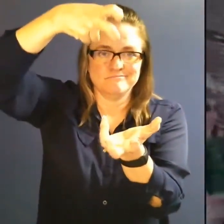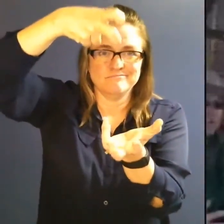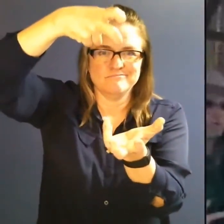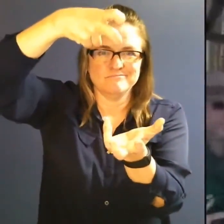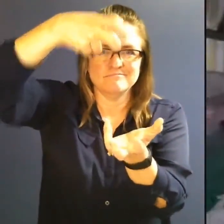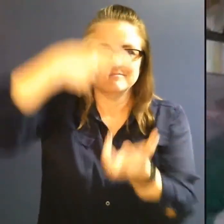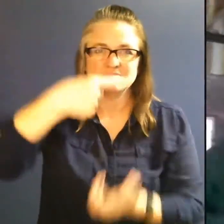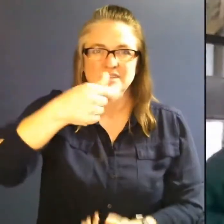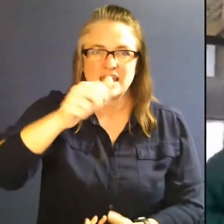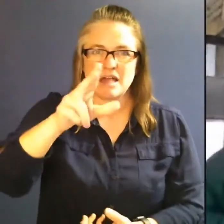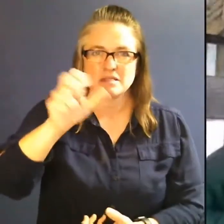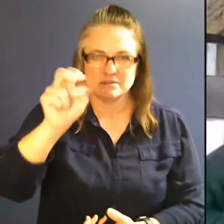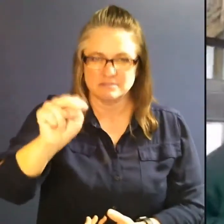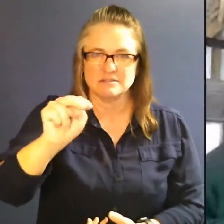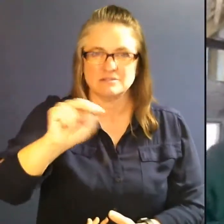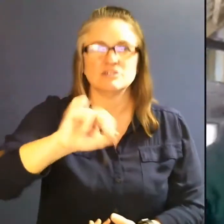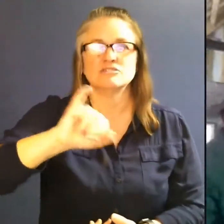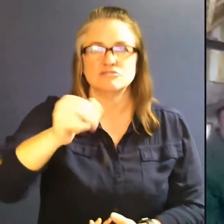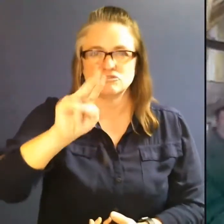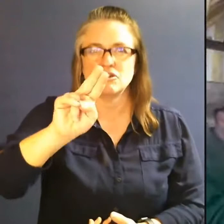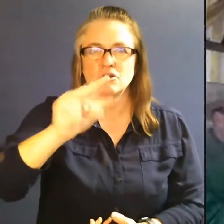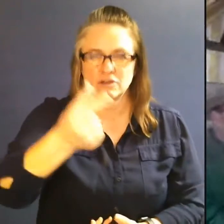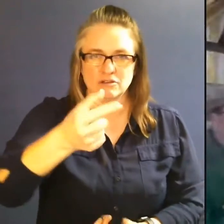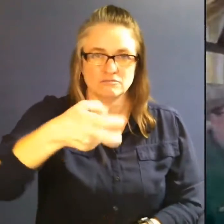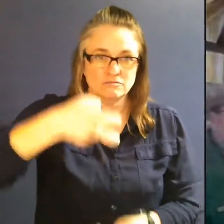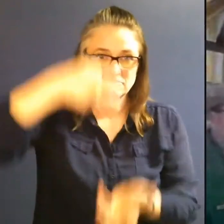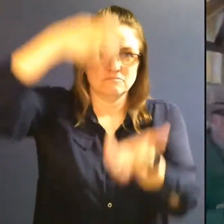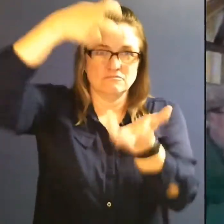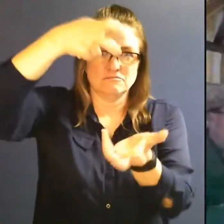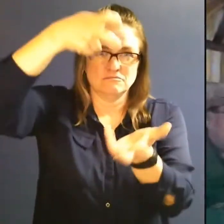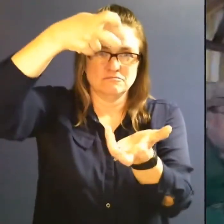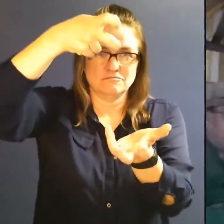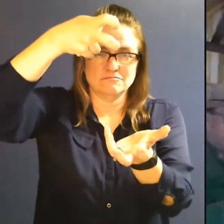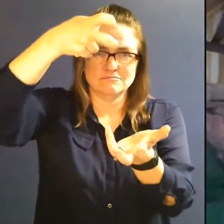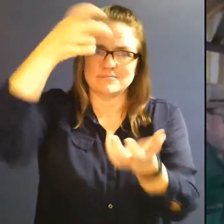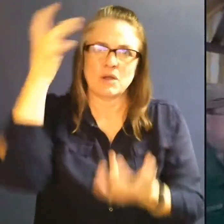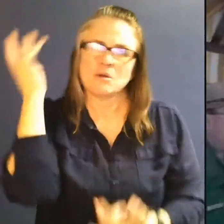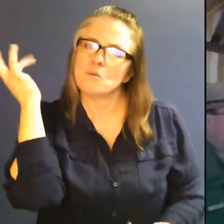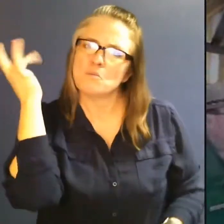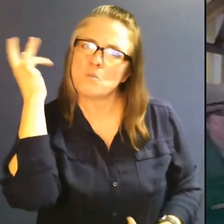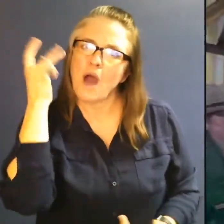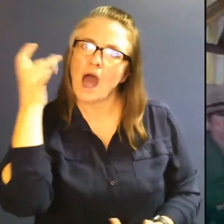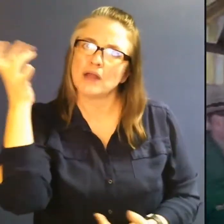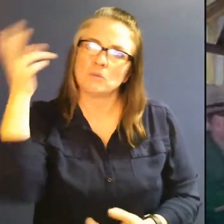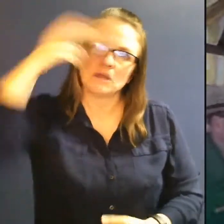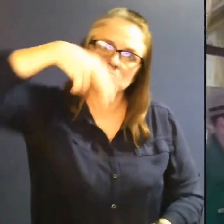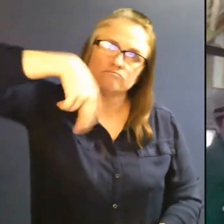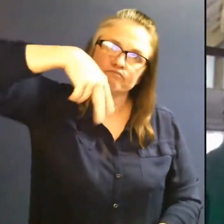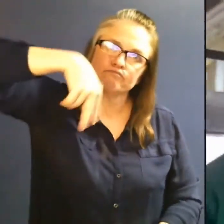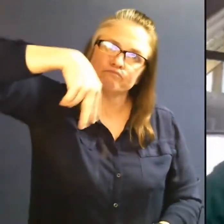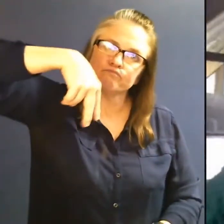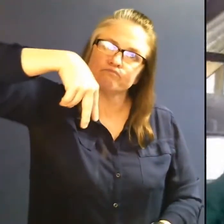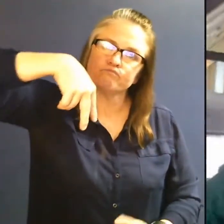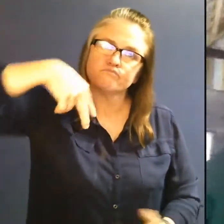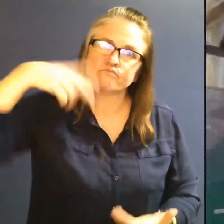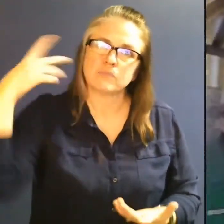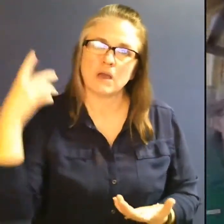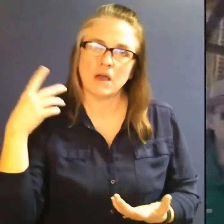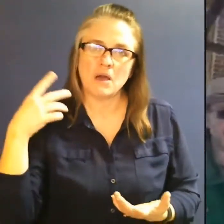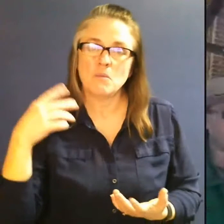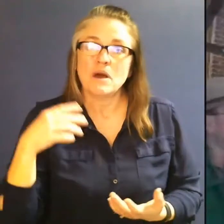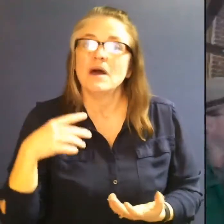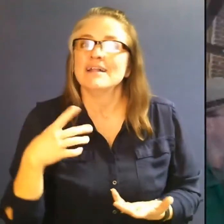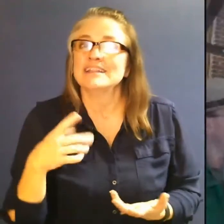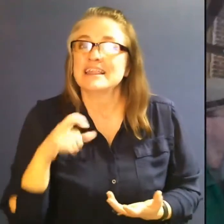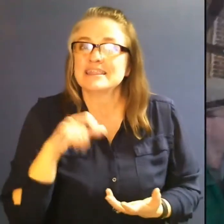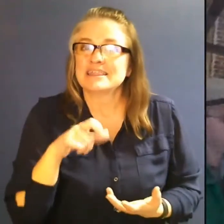the reason we do that is when it is time to pour the syrup into the jugs, they have to kind of be